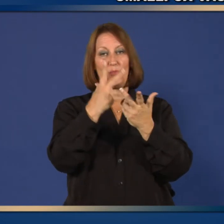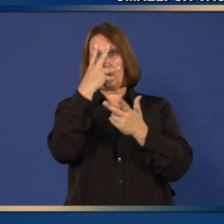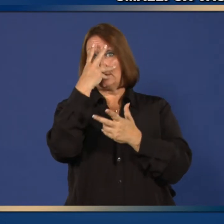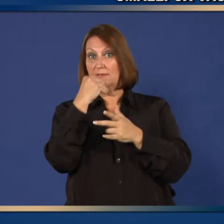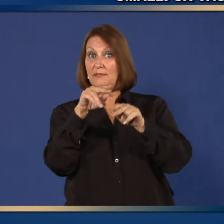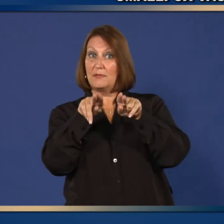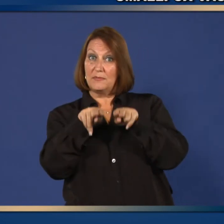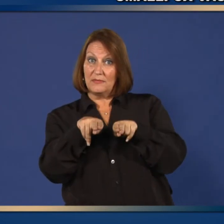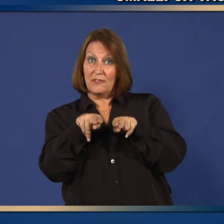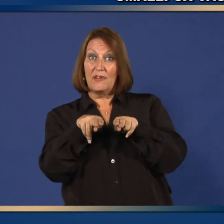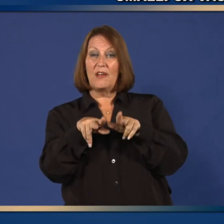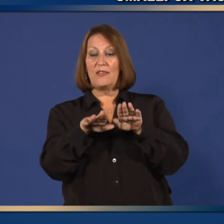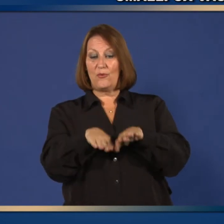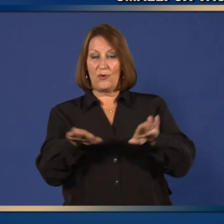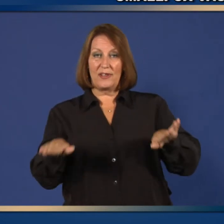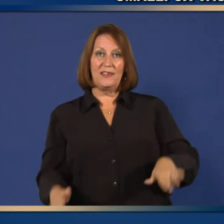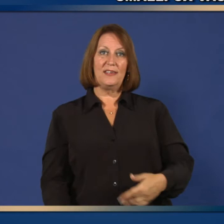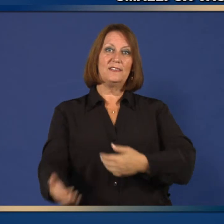with.